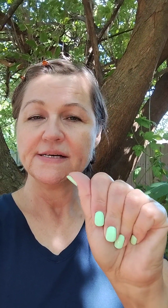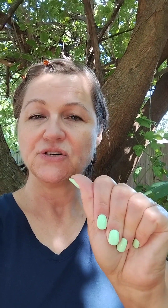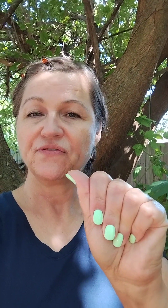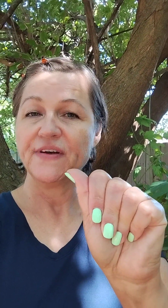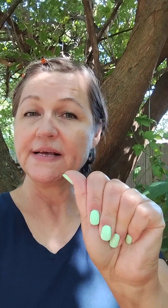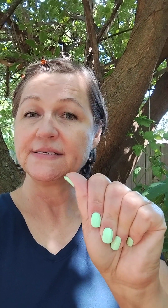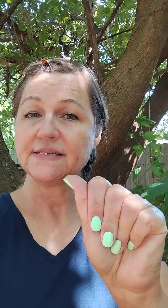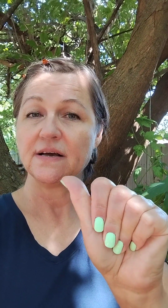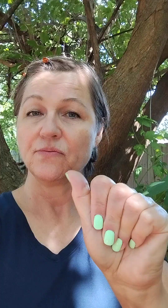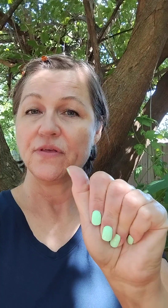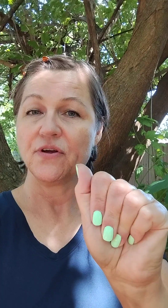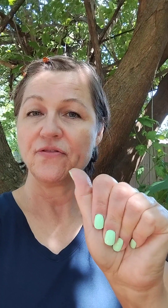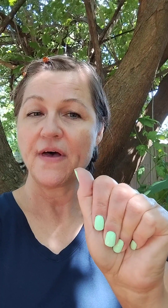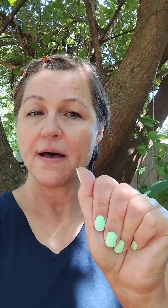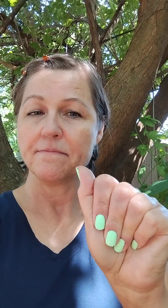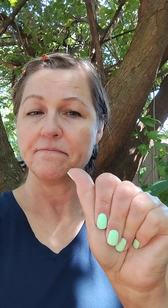is your fist with your thumb.